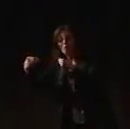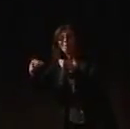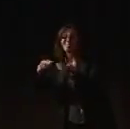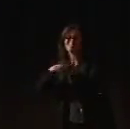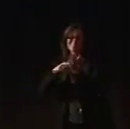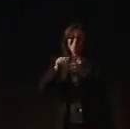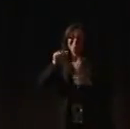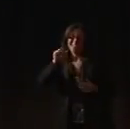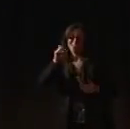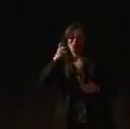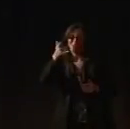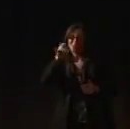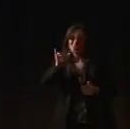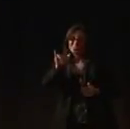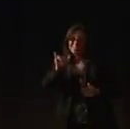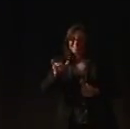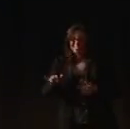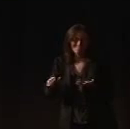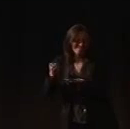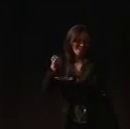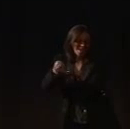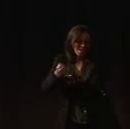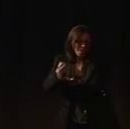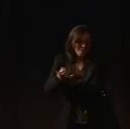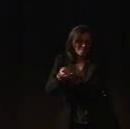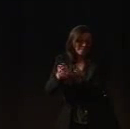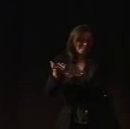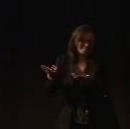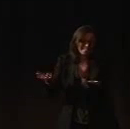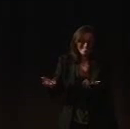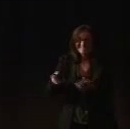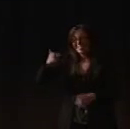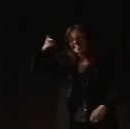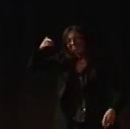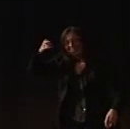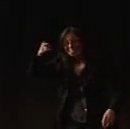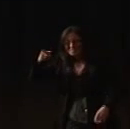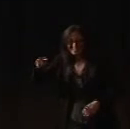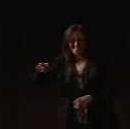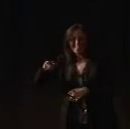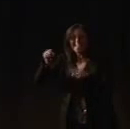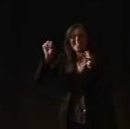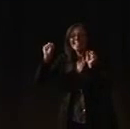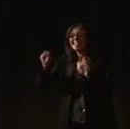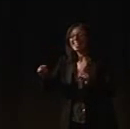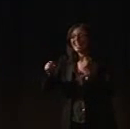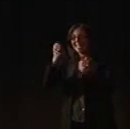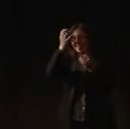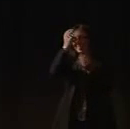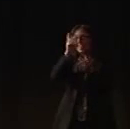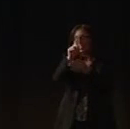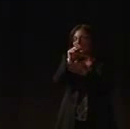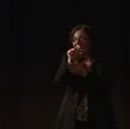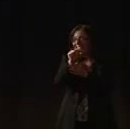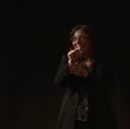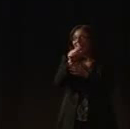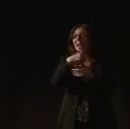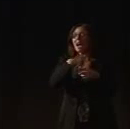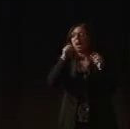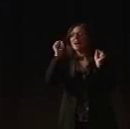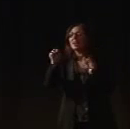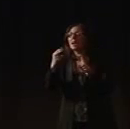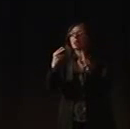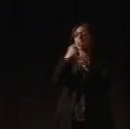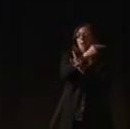history, who can interpret data, can interpret the past, but don't say anything about the future. This